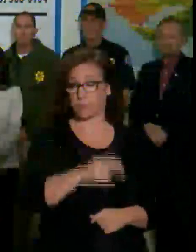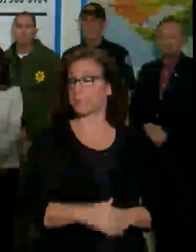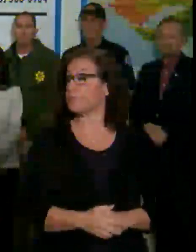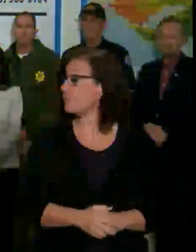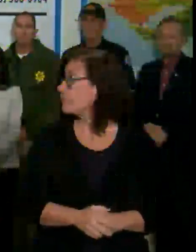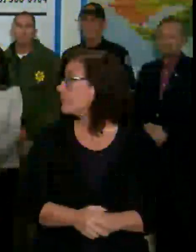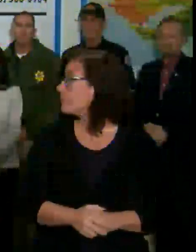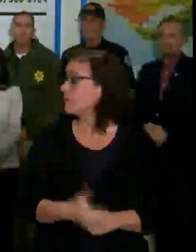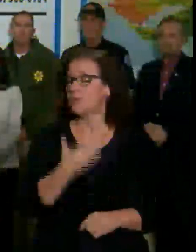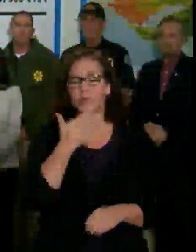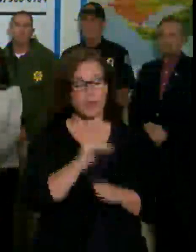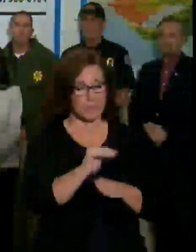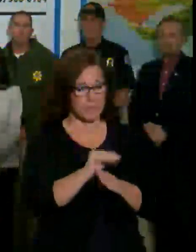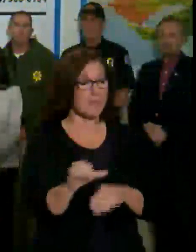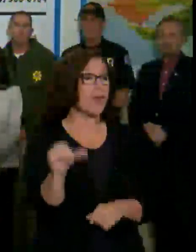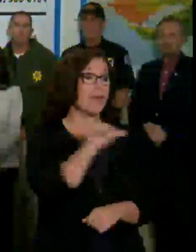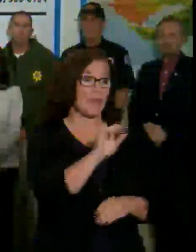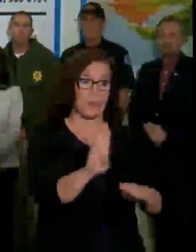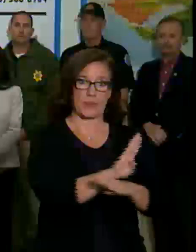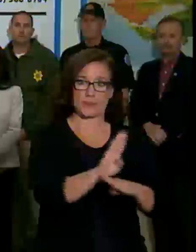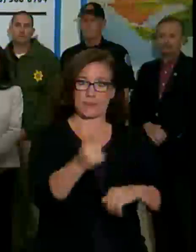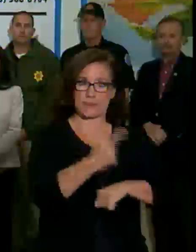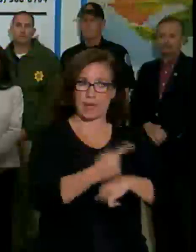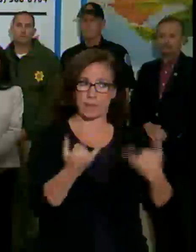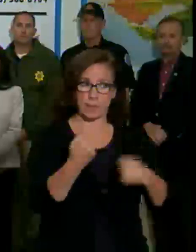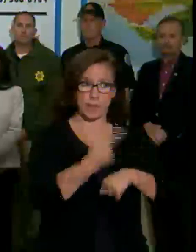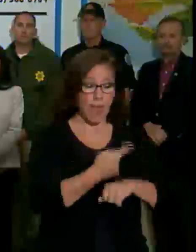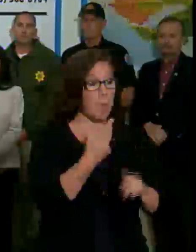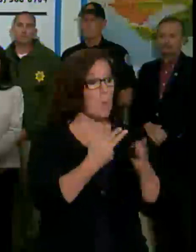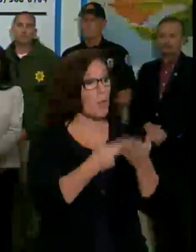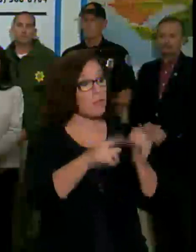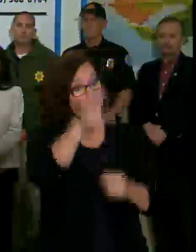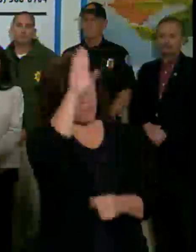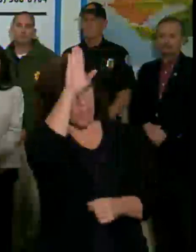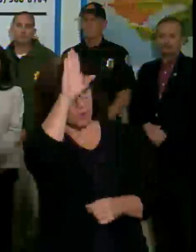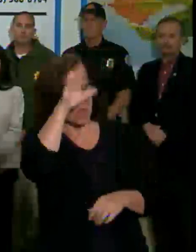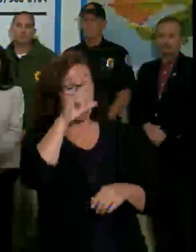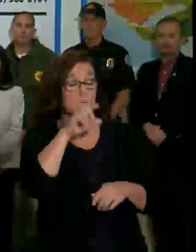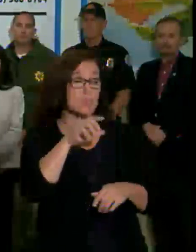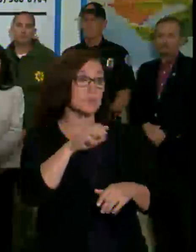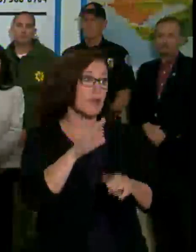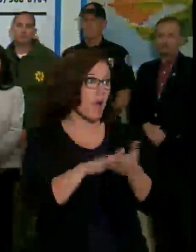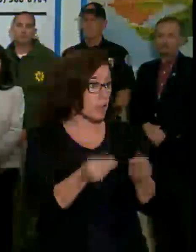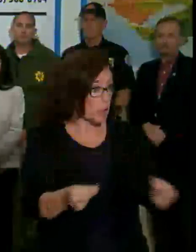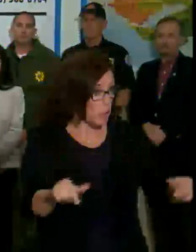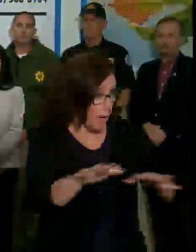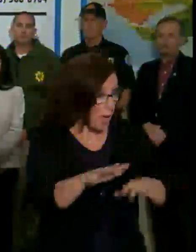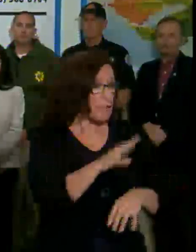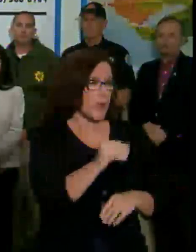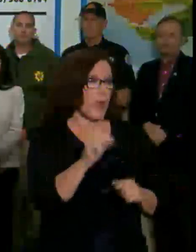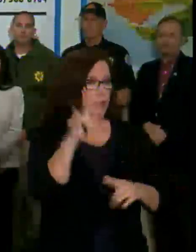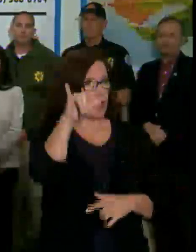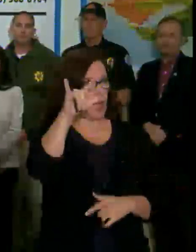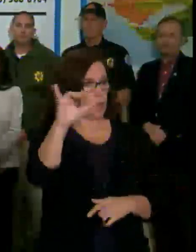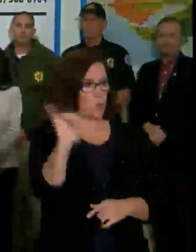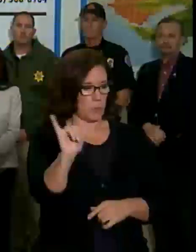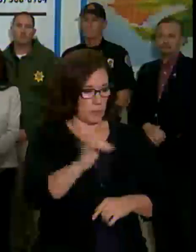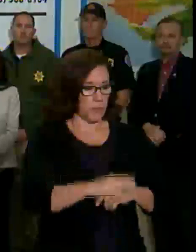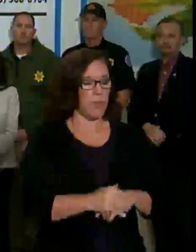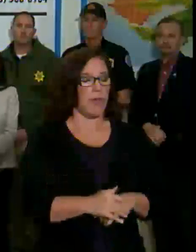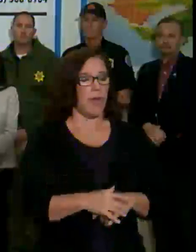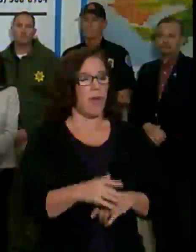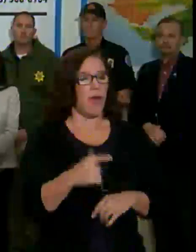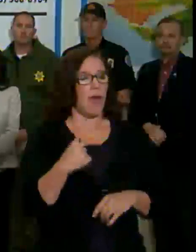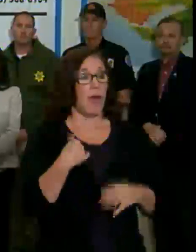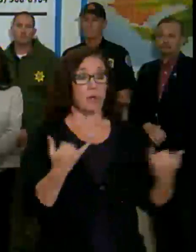Good evening. Another busy day for our firefighters, both on the ground and in the air. Unfortunately, we did not get as much